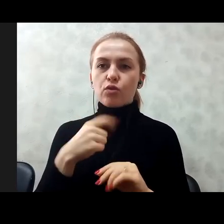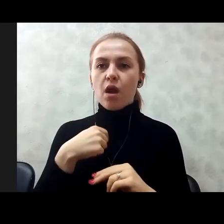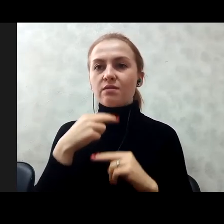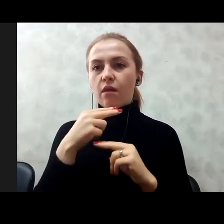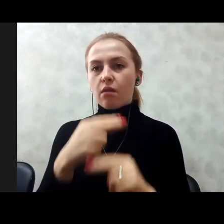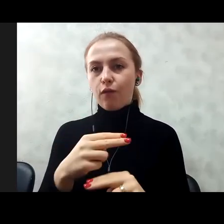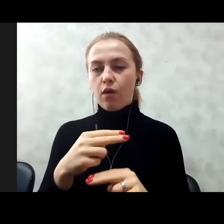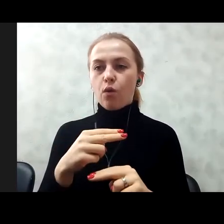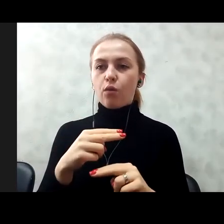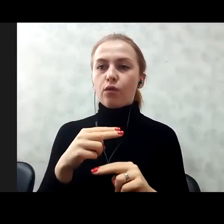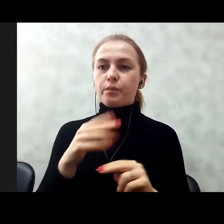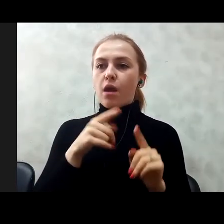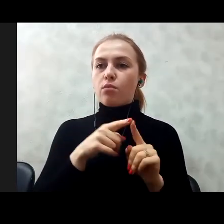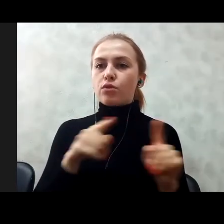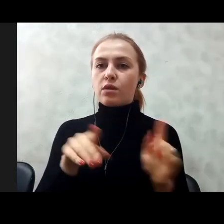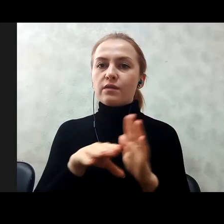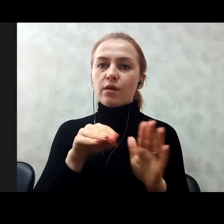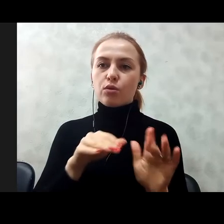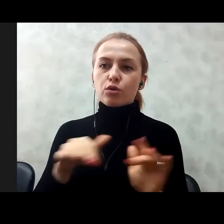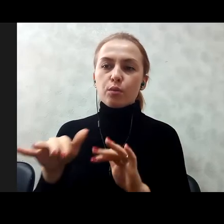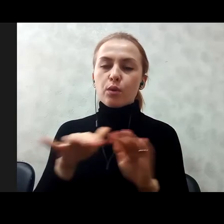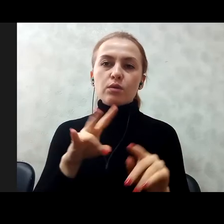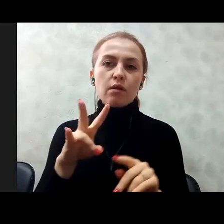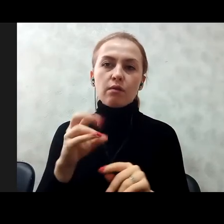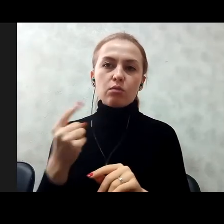speakers said before,